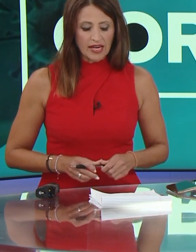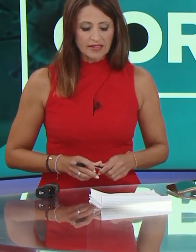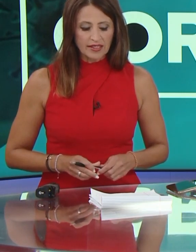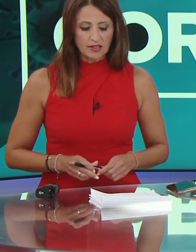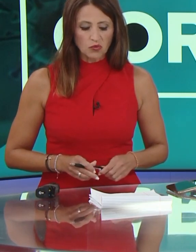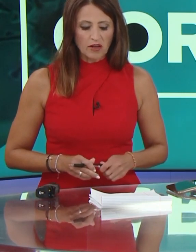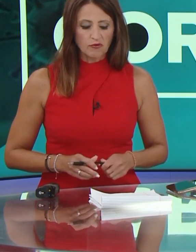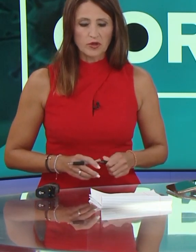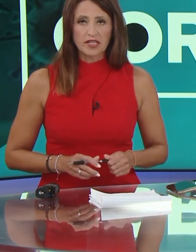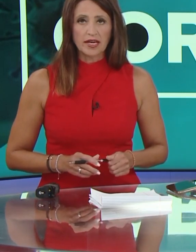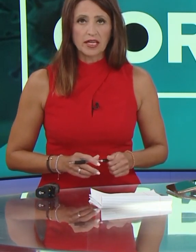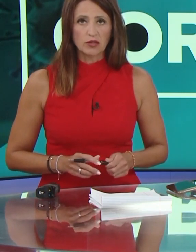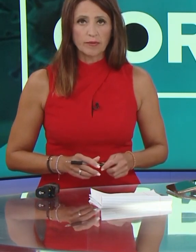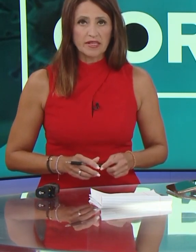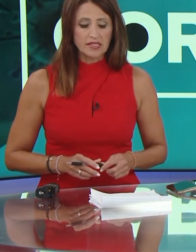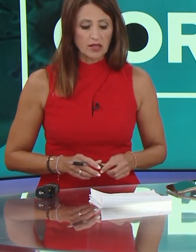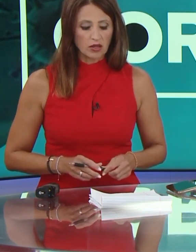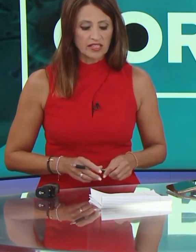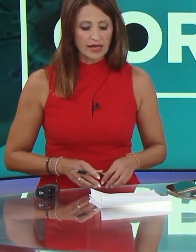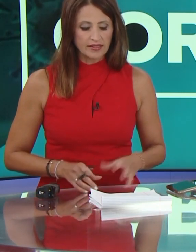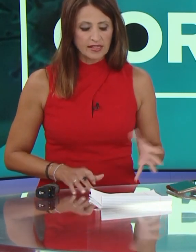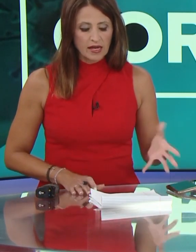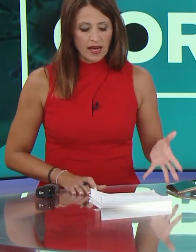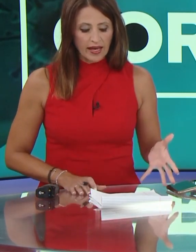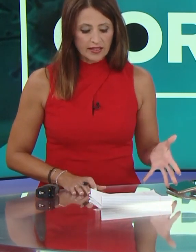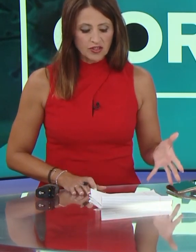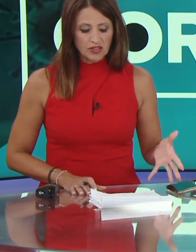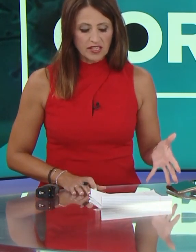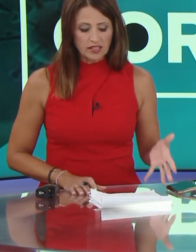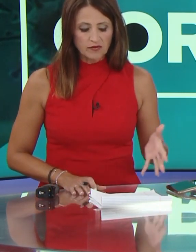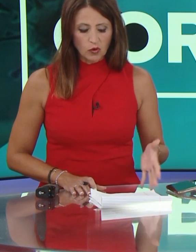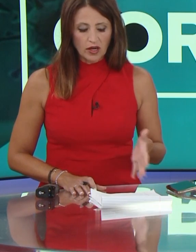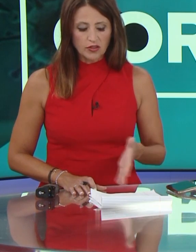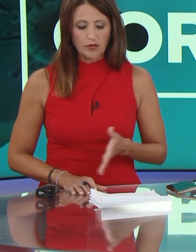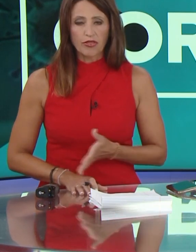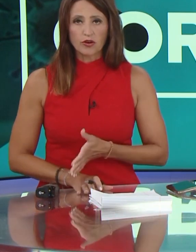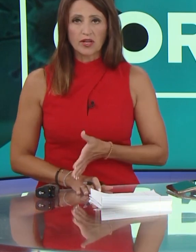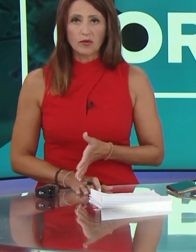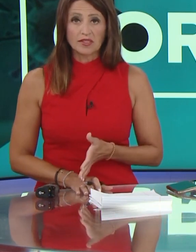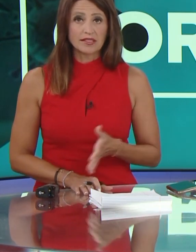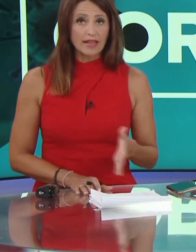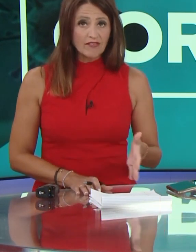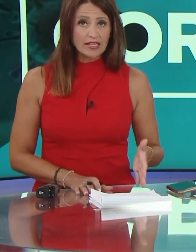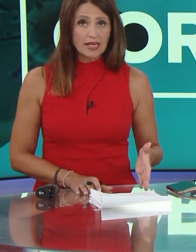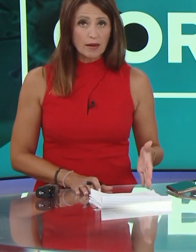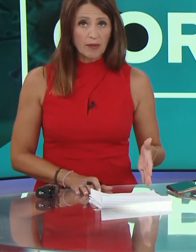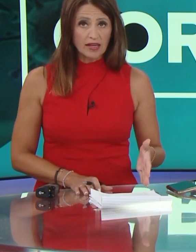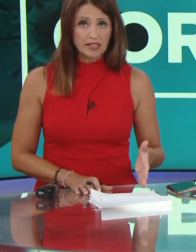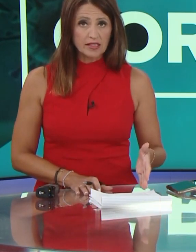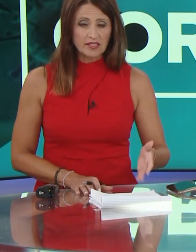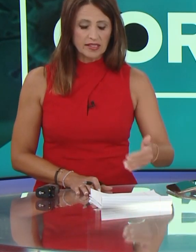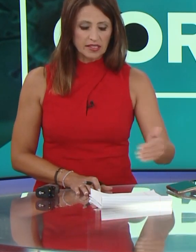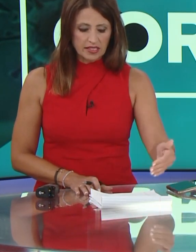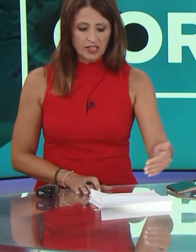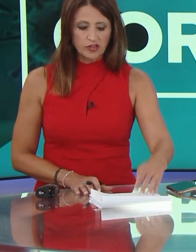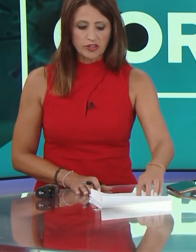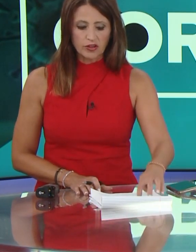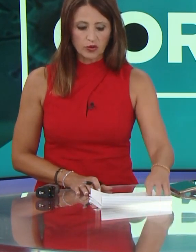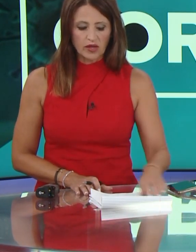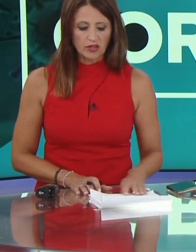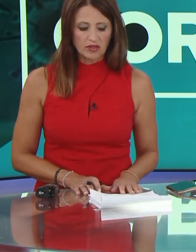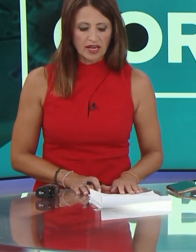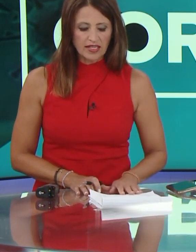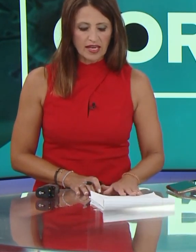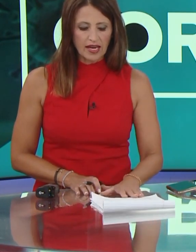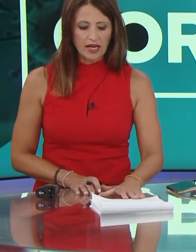numbers of testing as well, 4,900 PCR tests, antigen tests 430 with 70 positives. That's in addition to